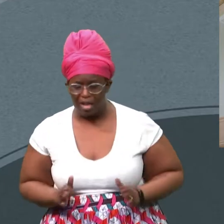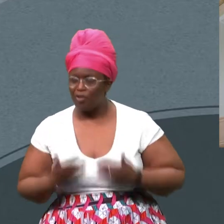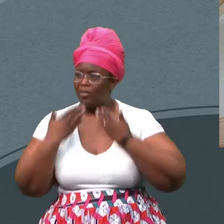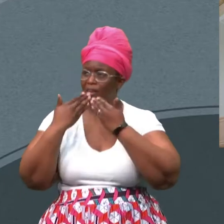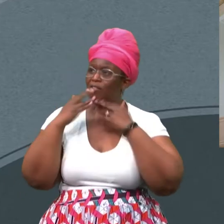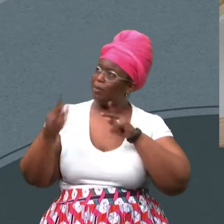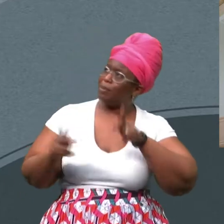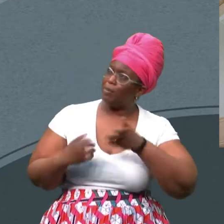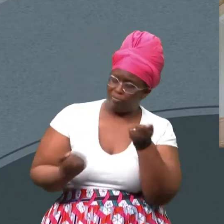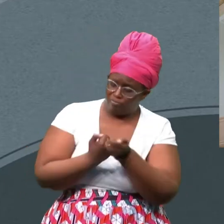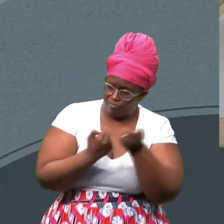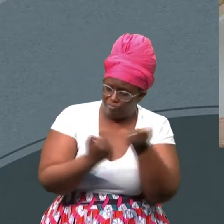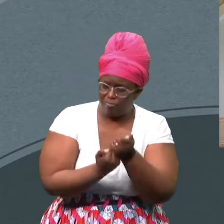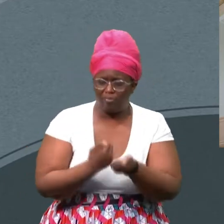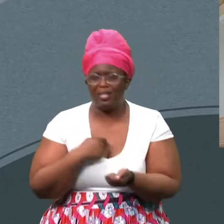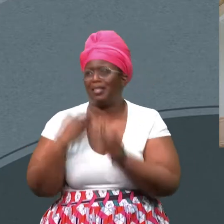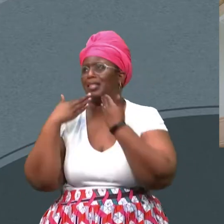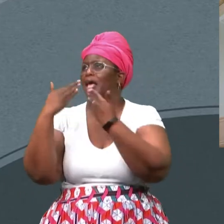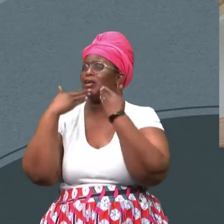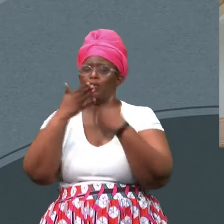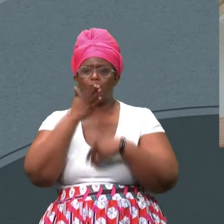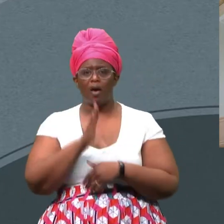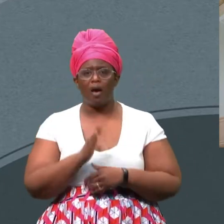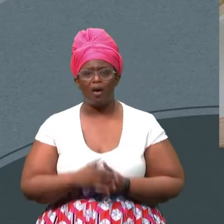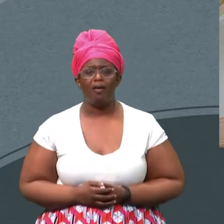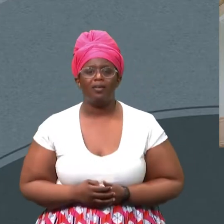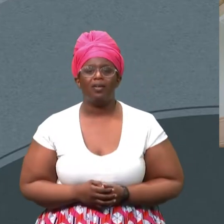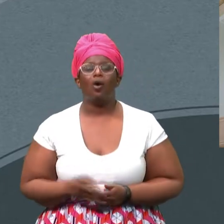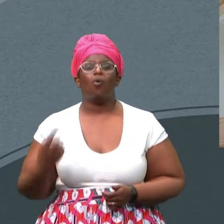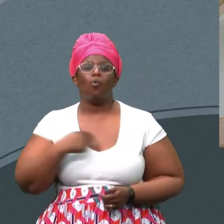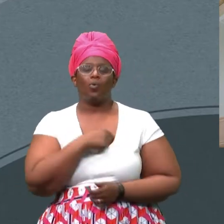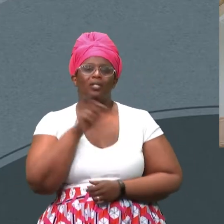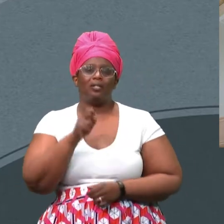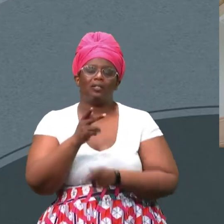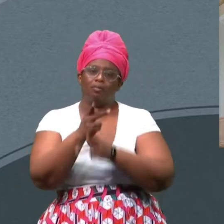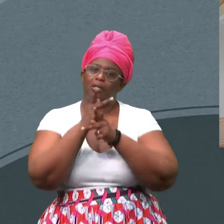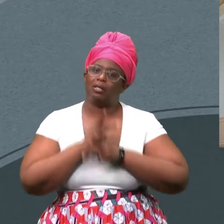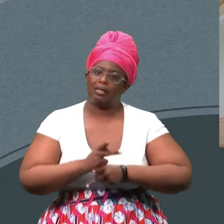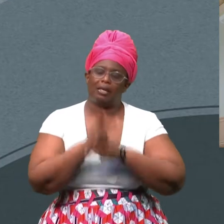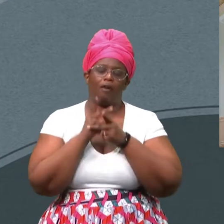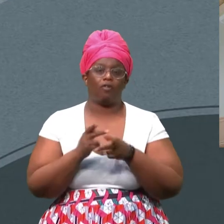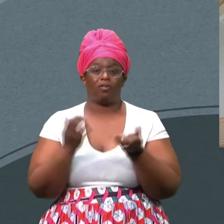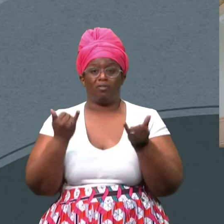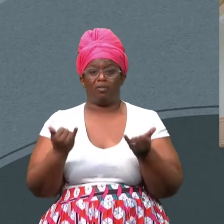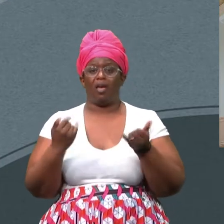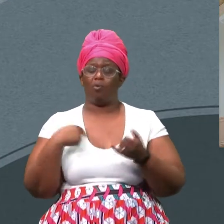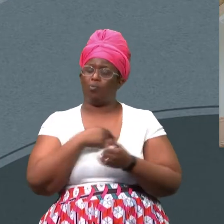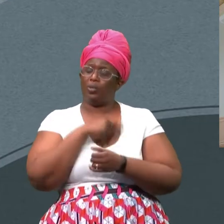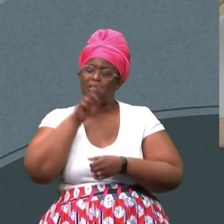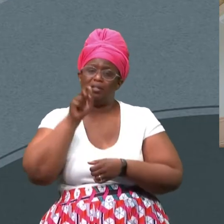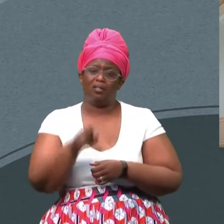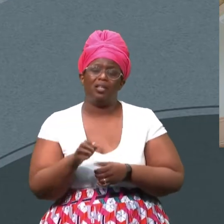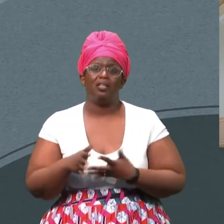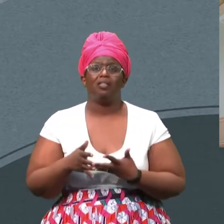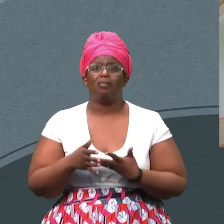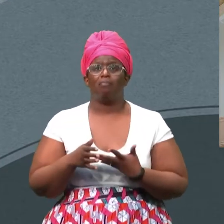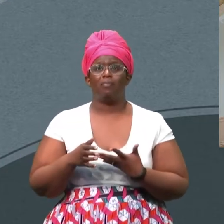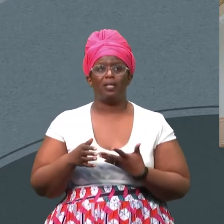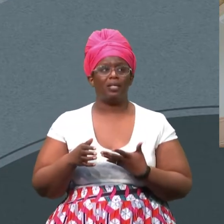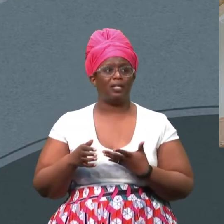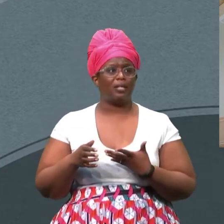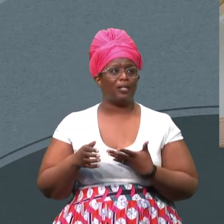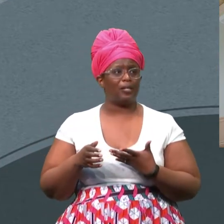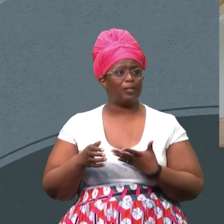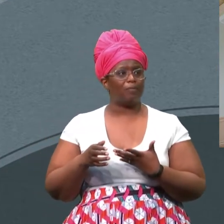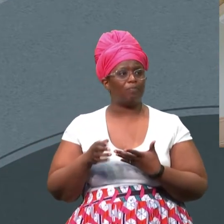God, thank you. And y'all, we have to be careful, because even now we must be selective in determining